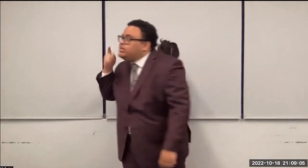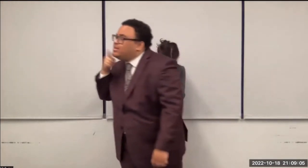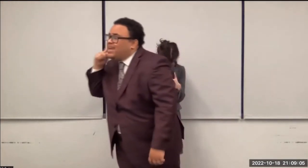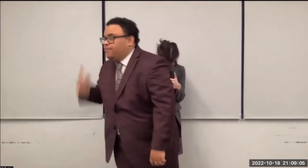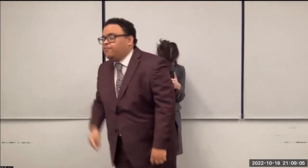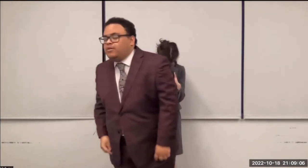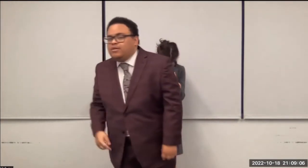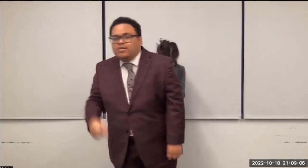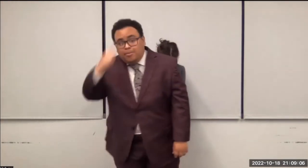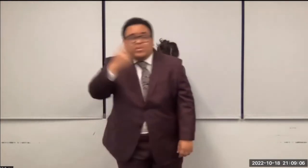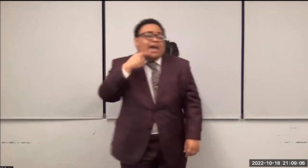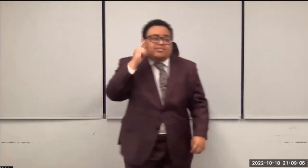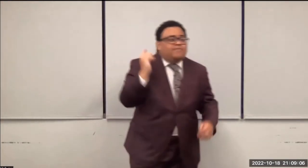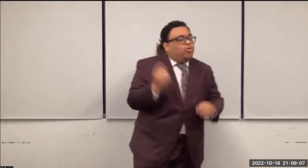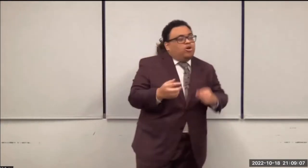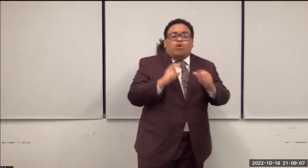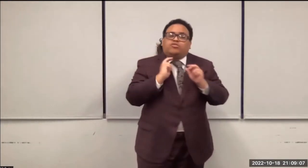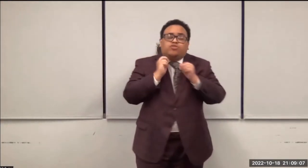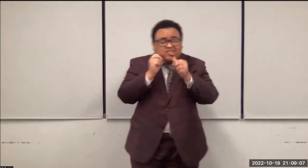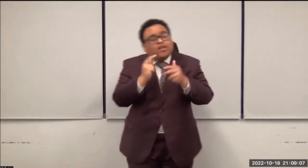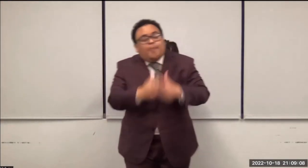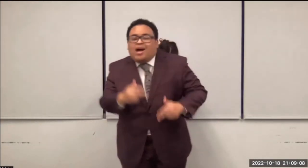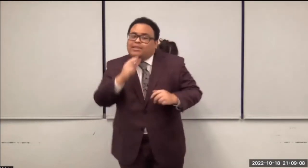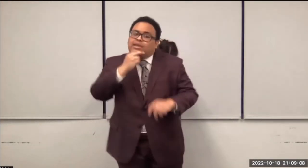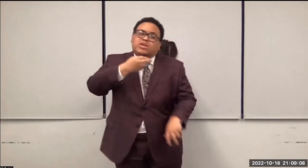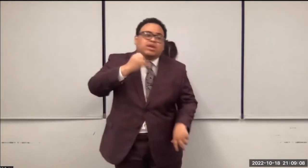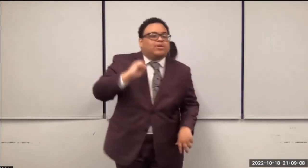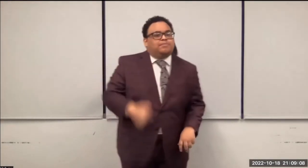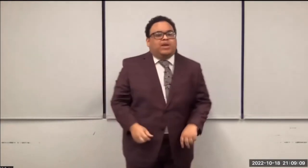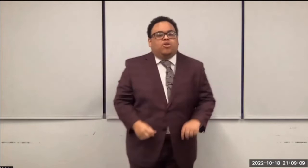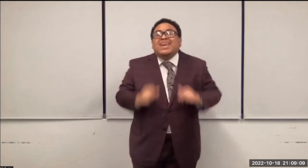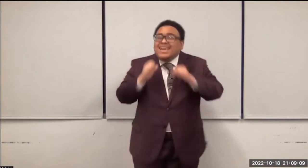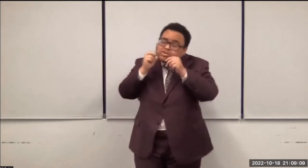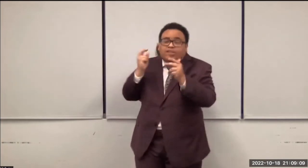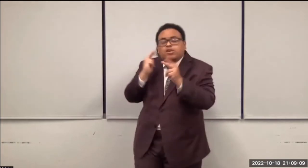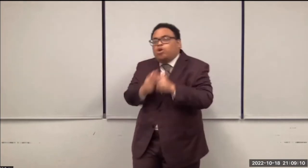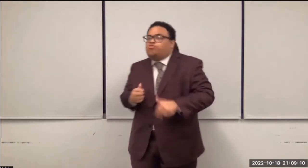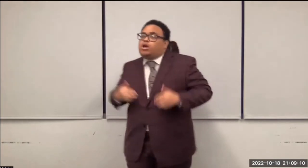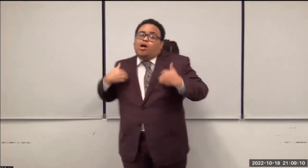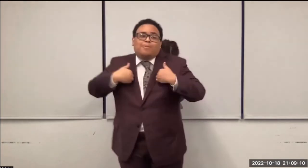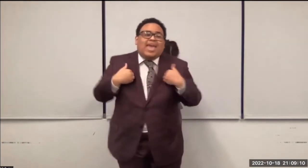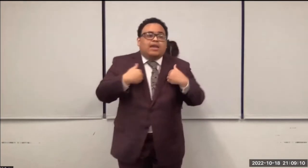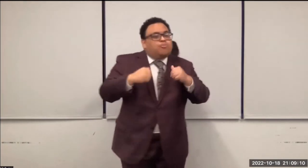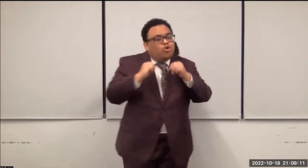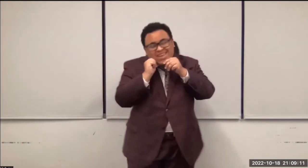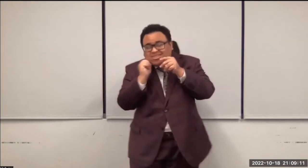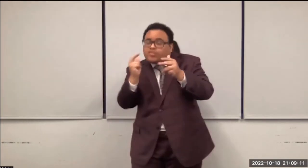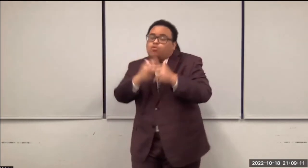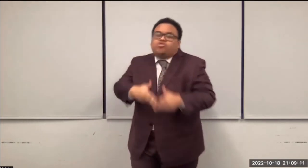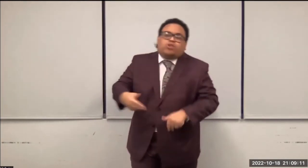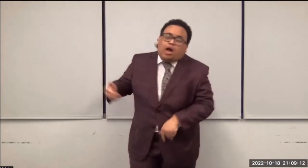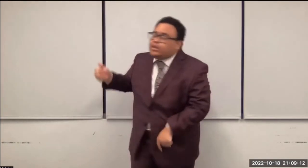deaf. Black Deaf Boy wants you to stop calling him hearing impaired. He doesn't want you to call him animal. He doesn't want you to call him